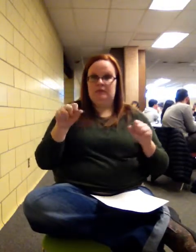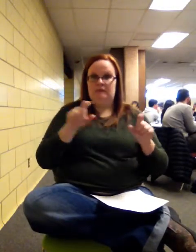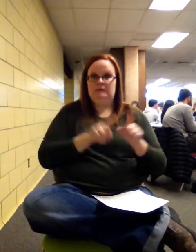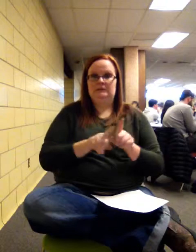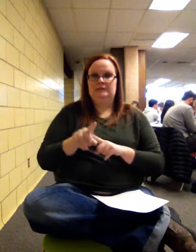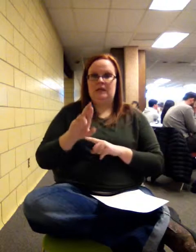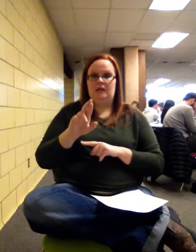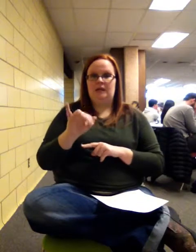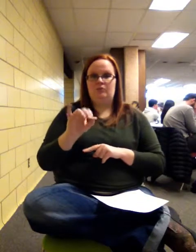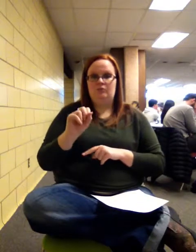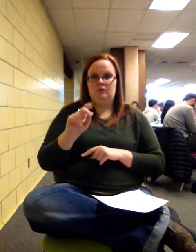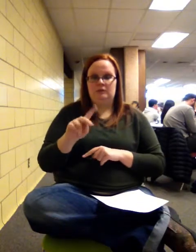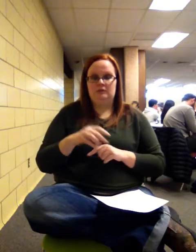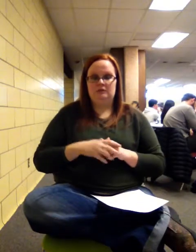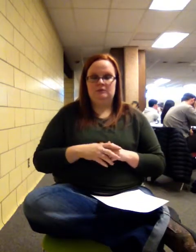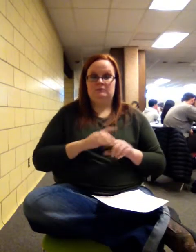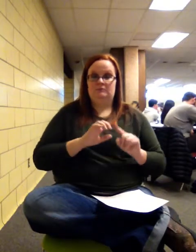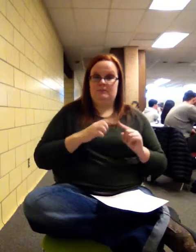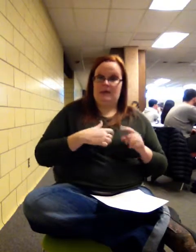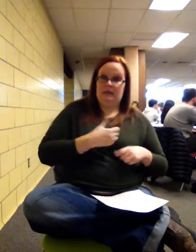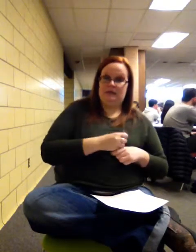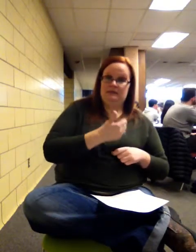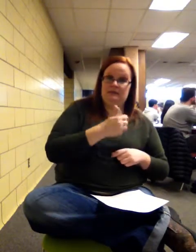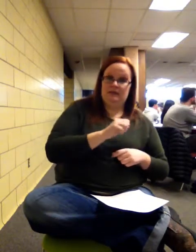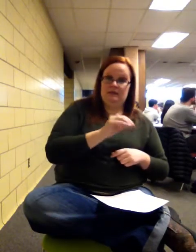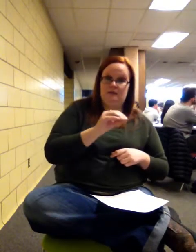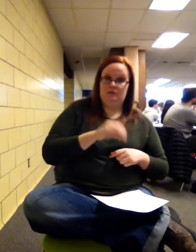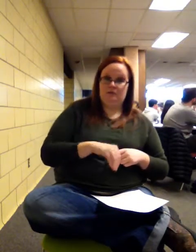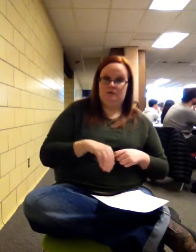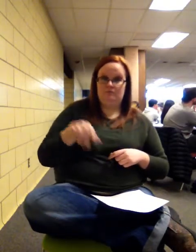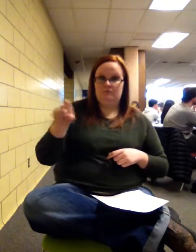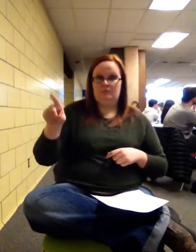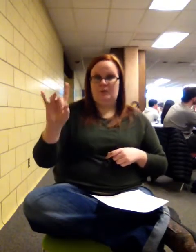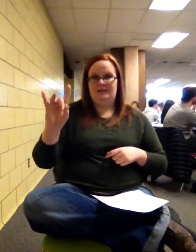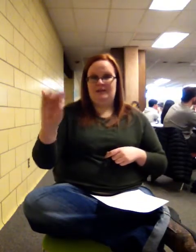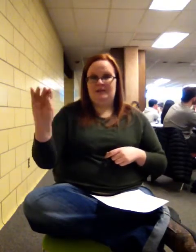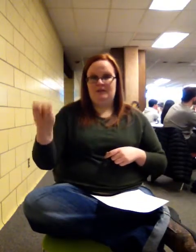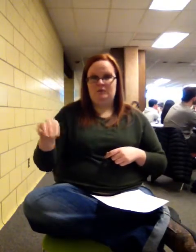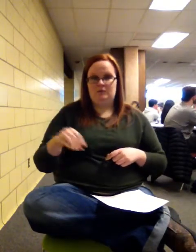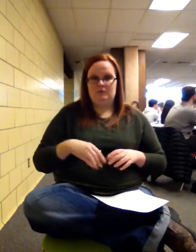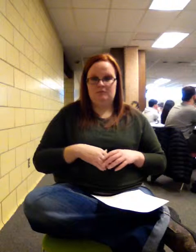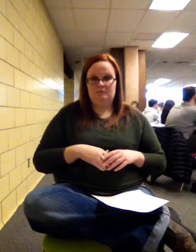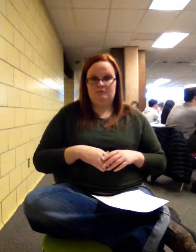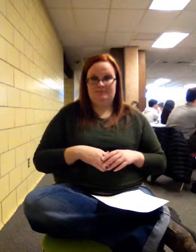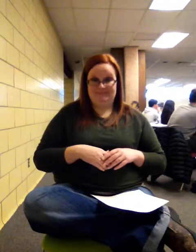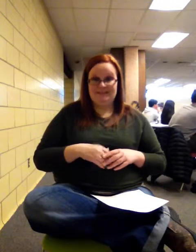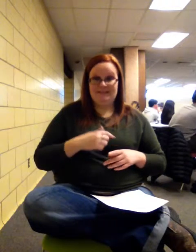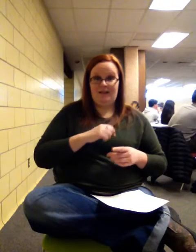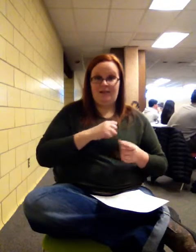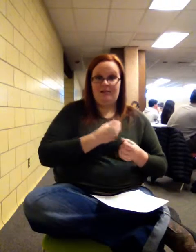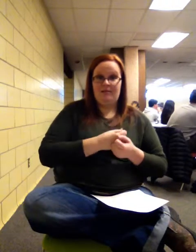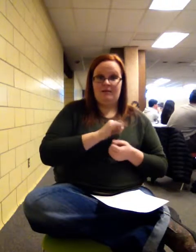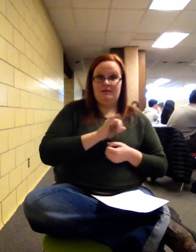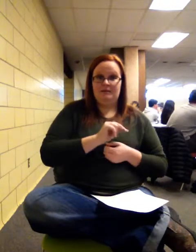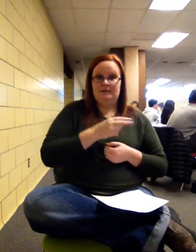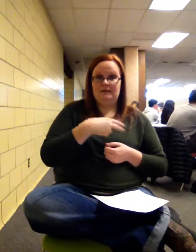risks. But I'm getting a 10% reward and you're getting an 8% reward. So I locked in at a higher rate, we're taking